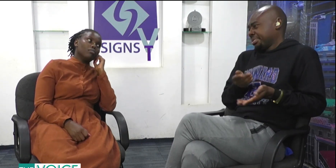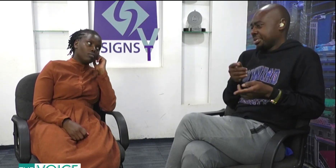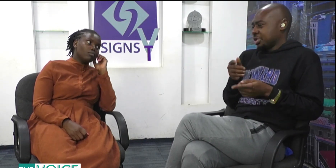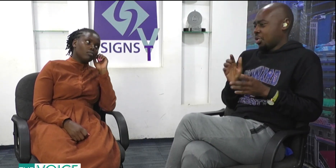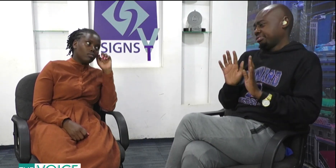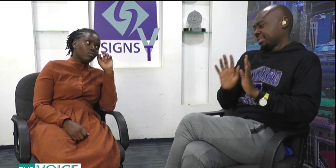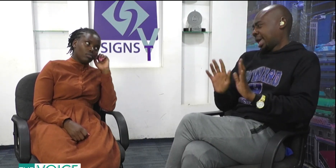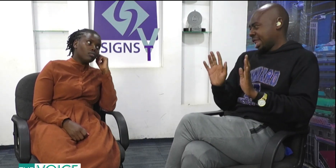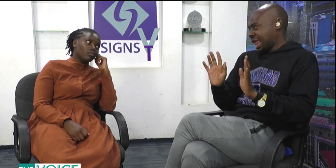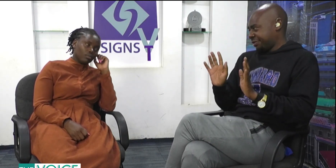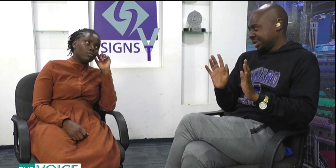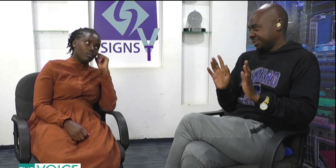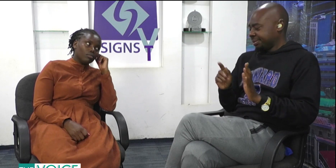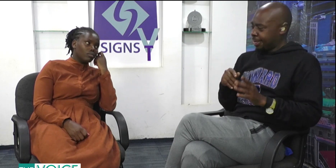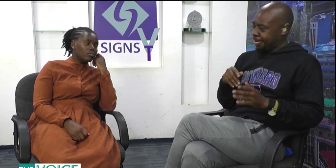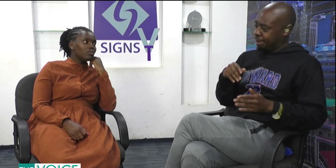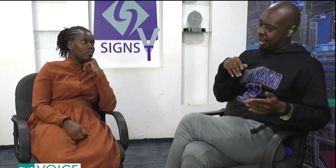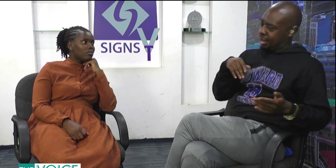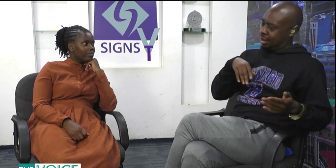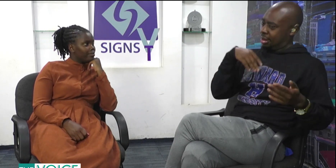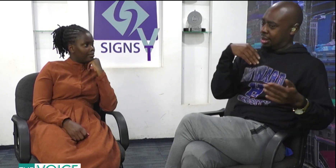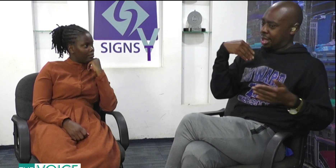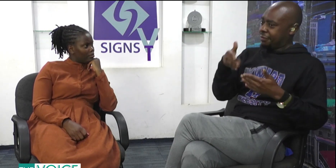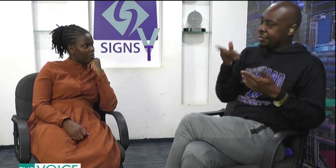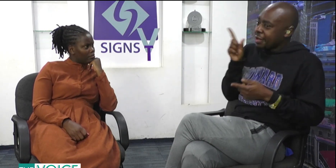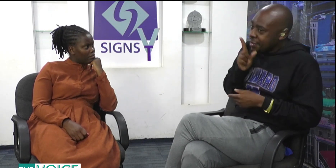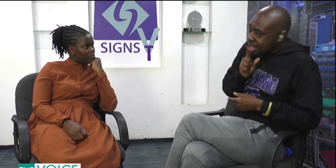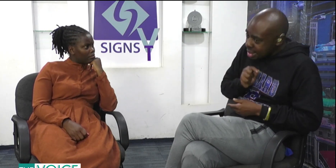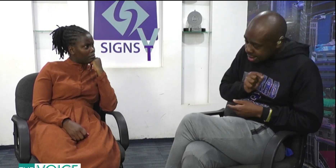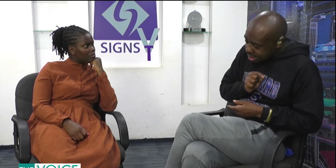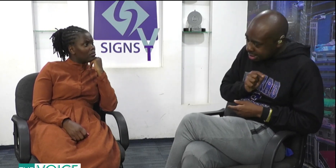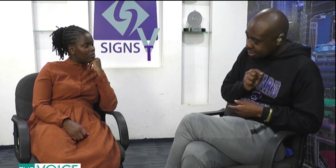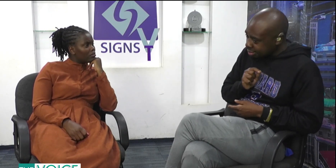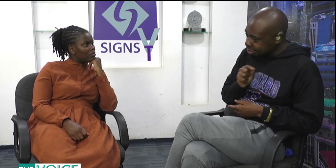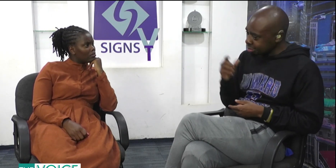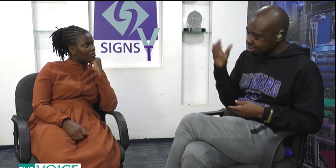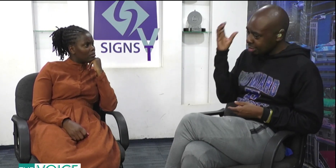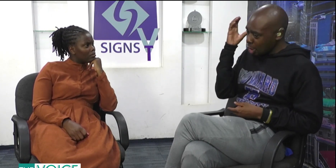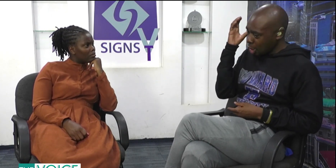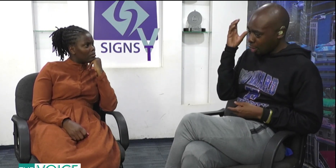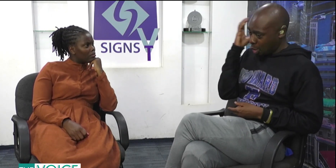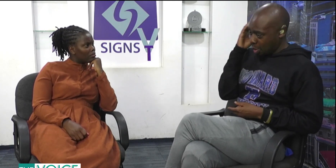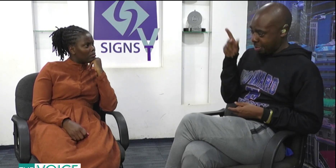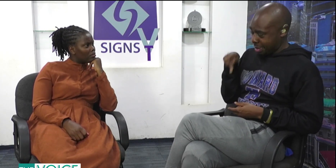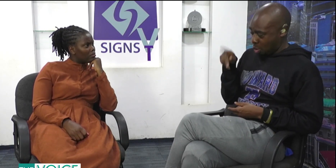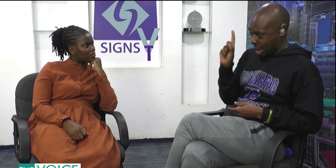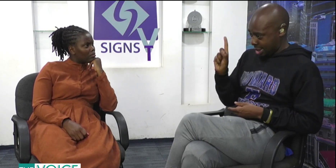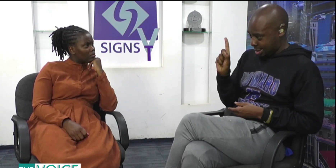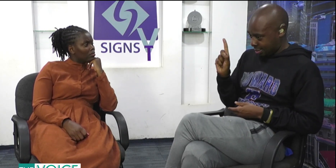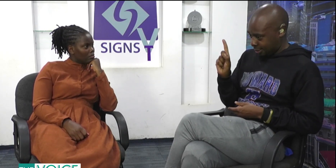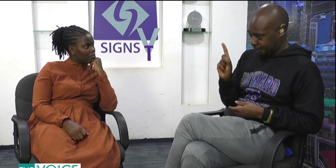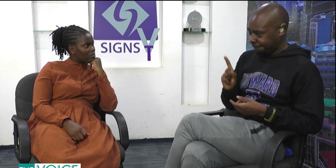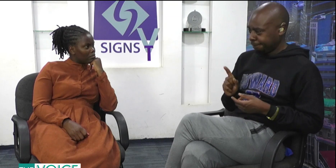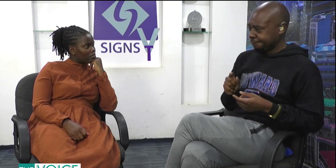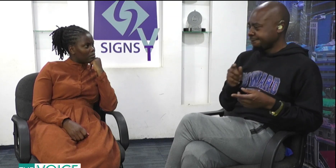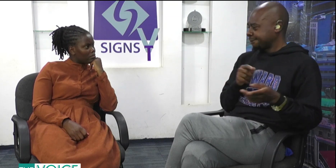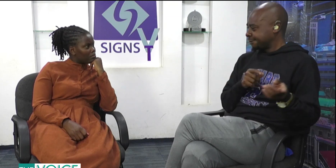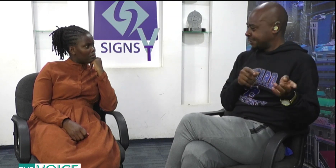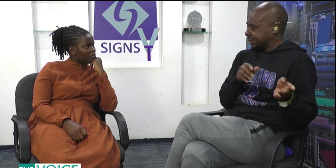Right now, I don't know the people who are there because they are young, because I finished. So when I finished college, that